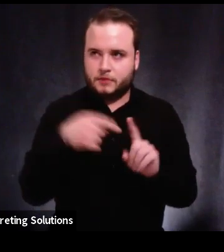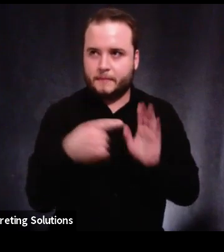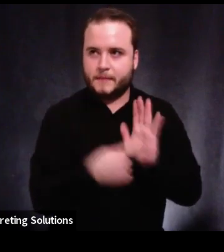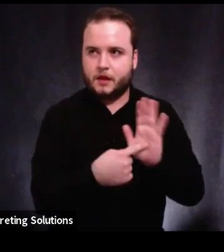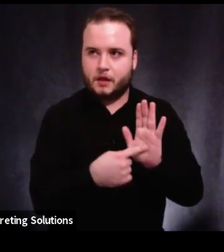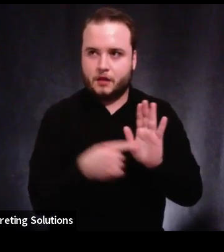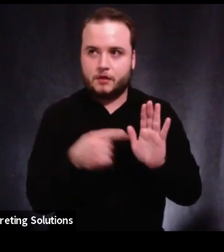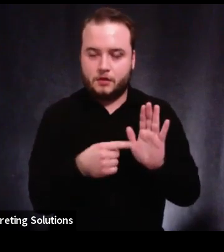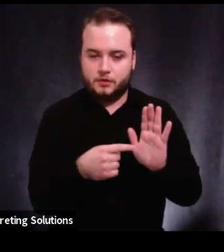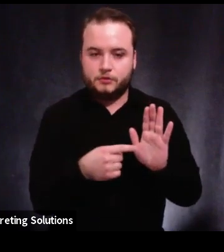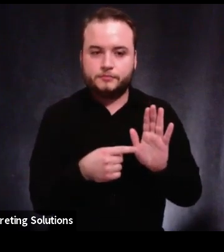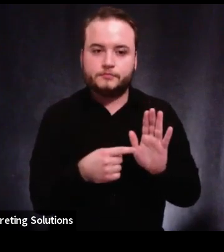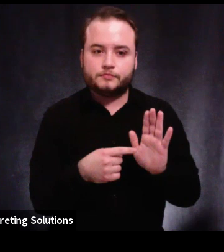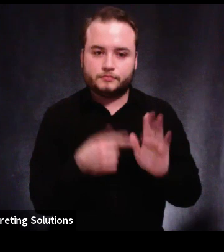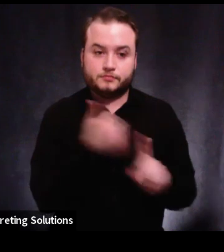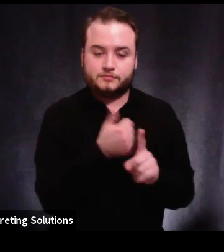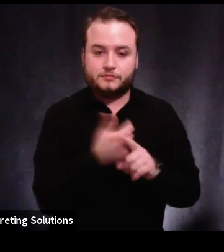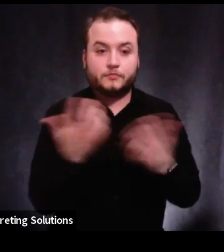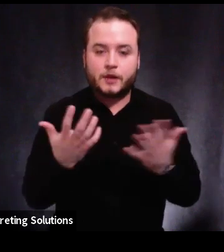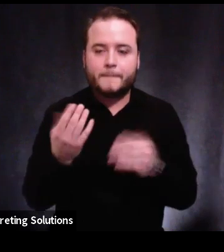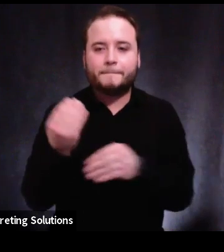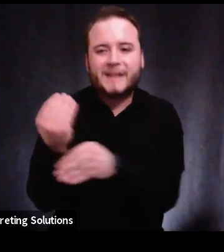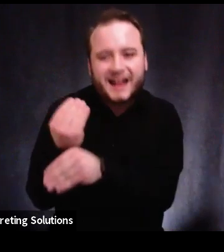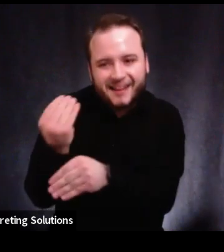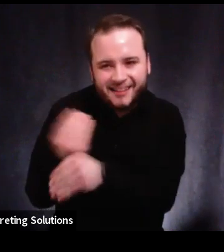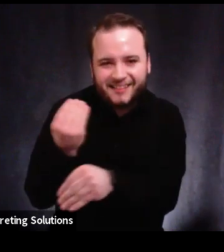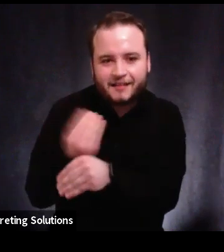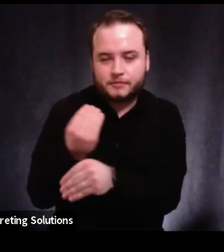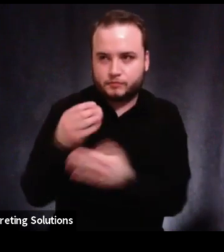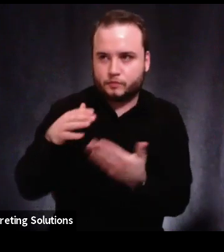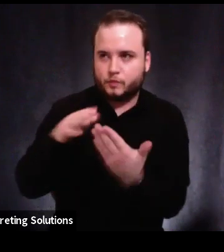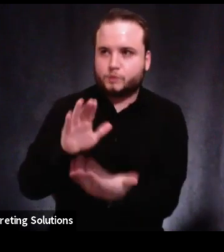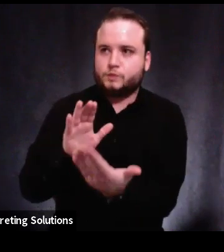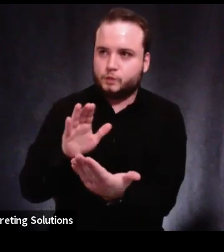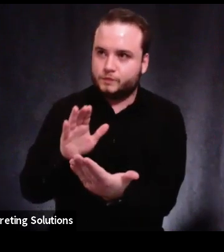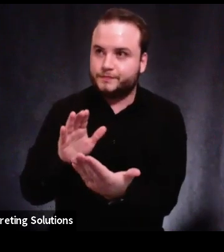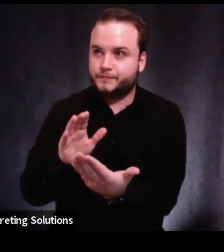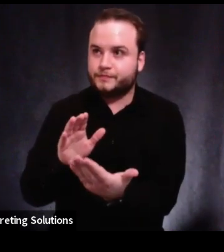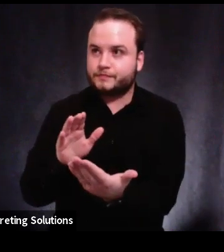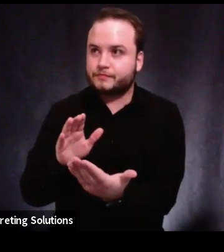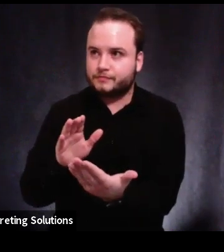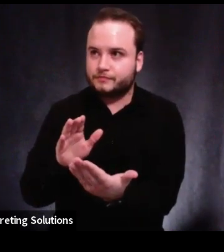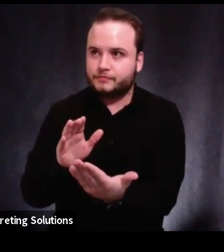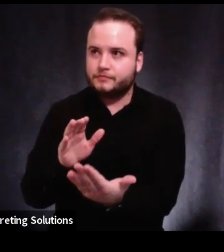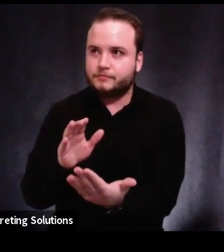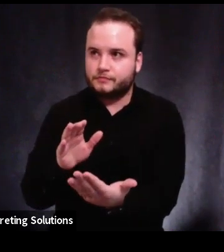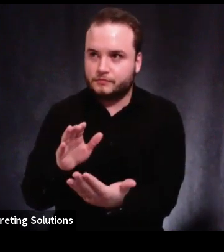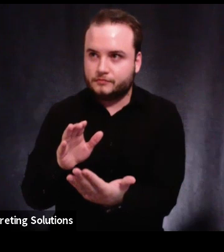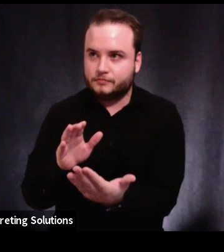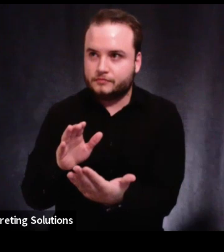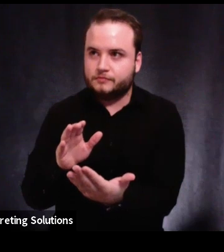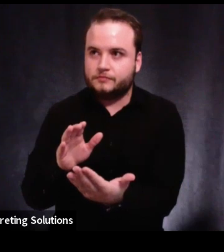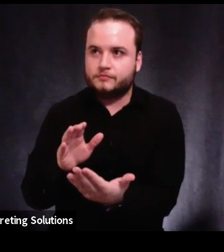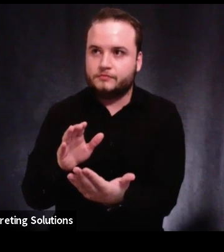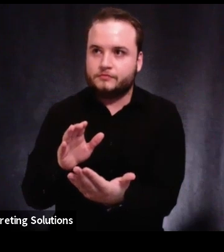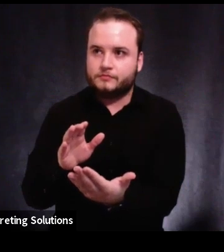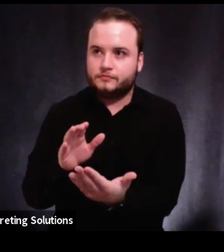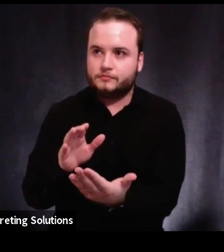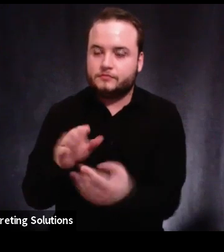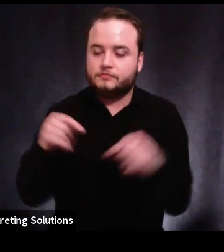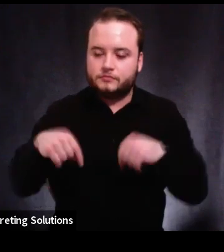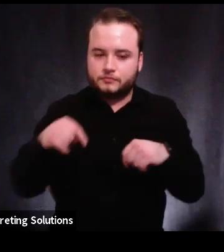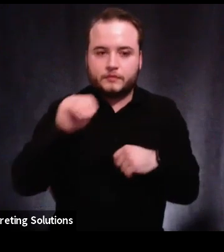to understanding how individuals in a community, in this case Minnesota, travel